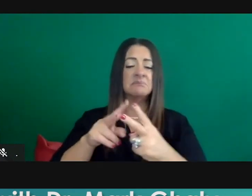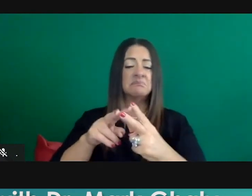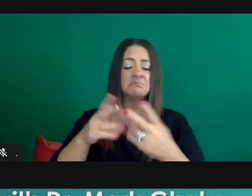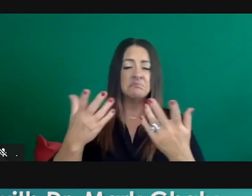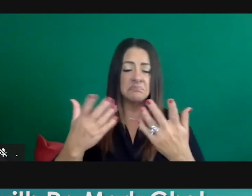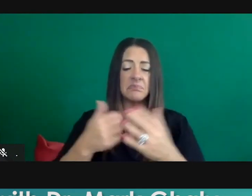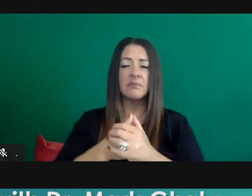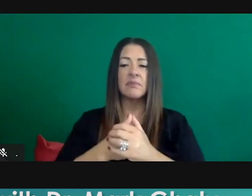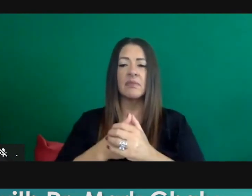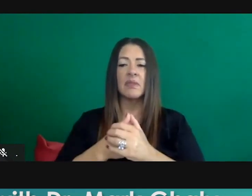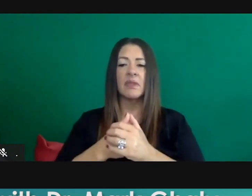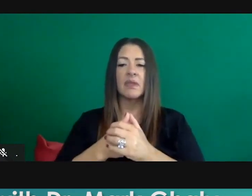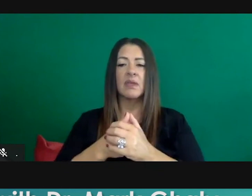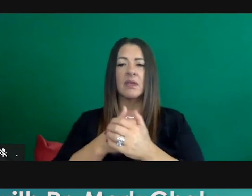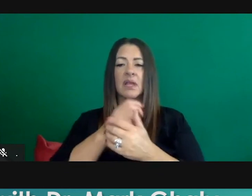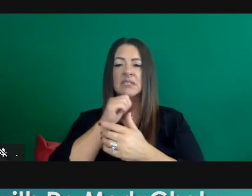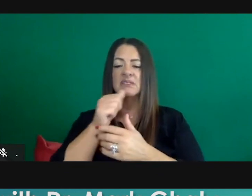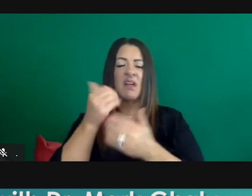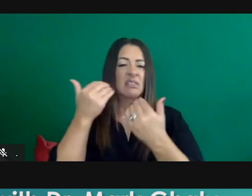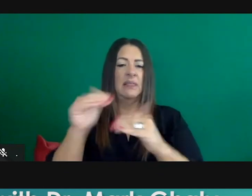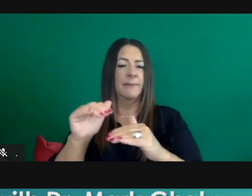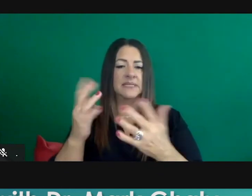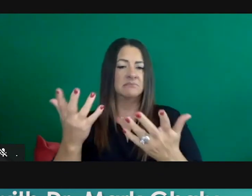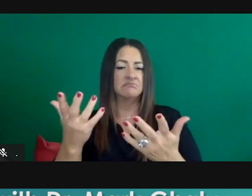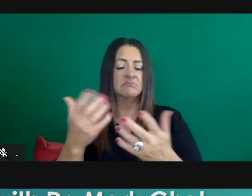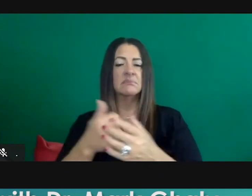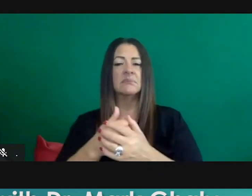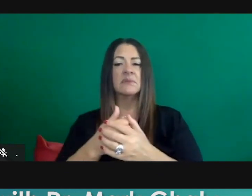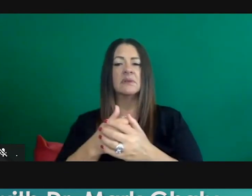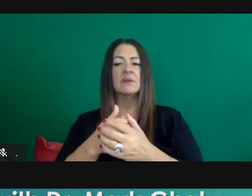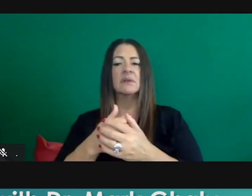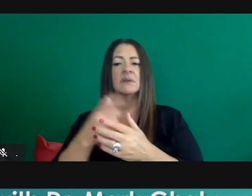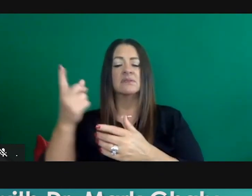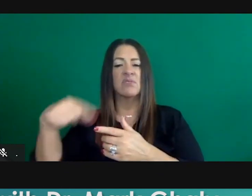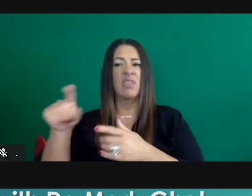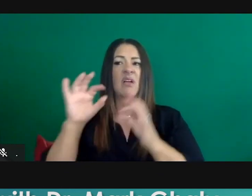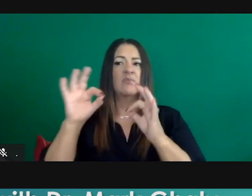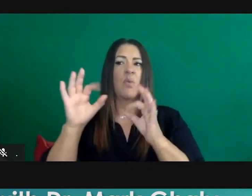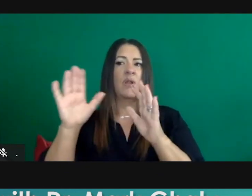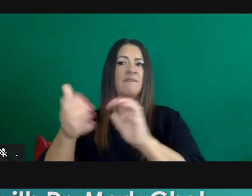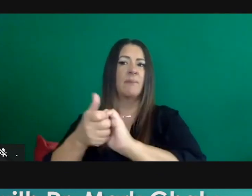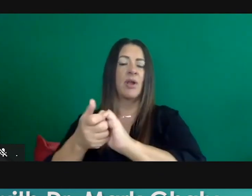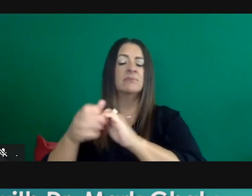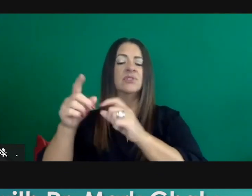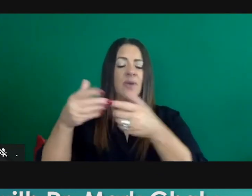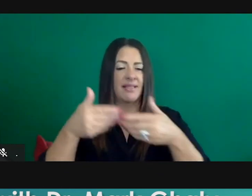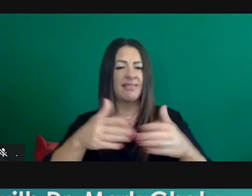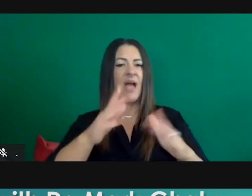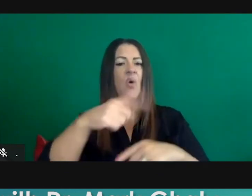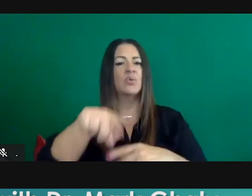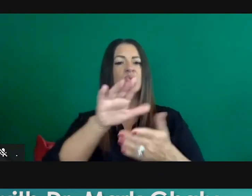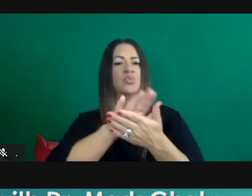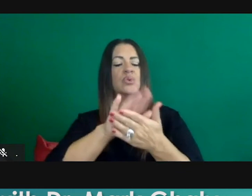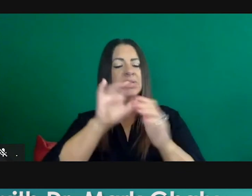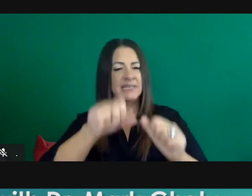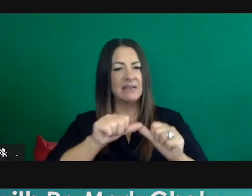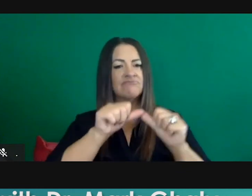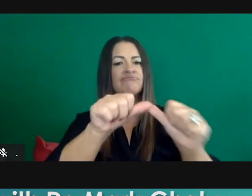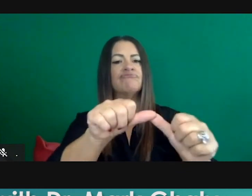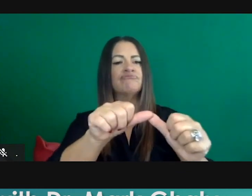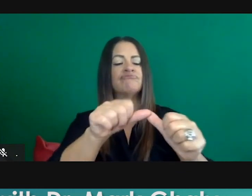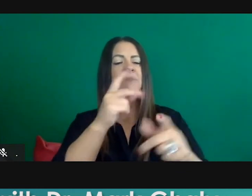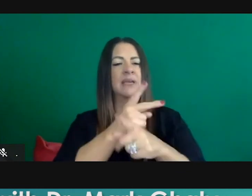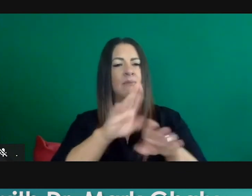a rate limiting step to allowing our schools not just to open, but to stay open and with some